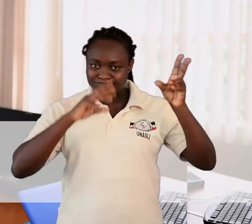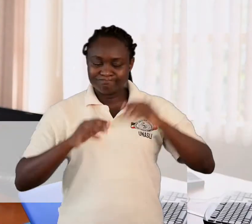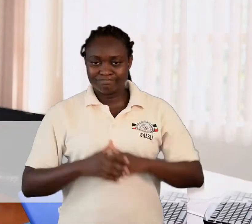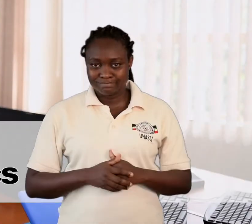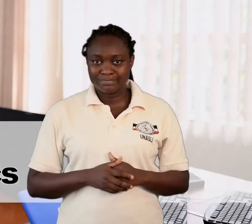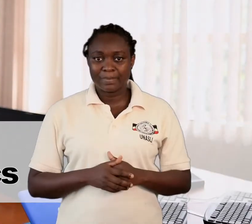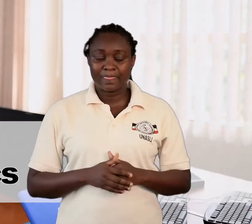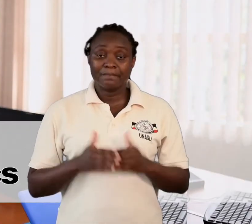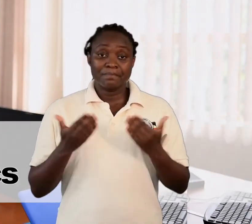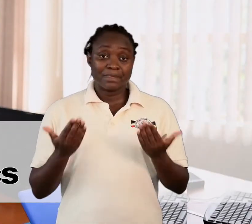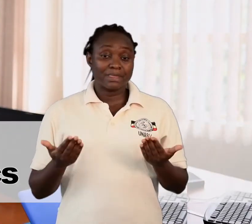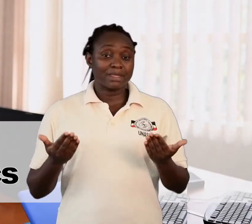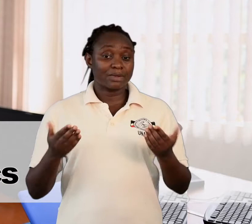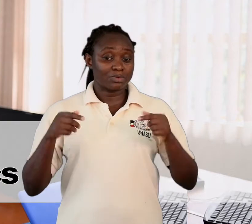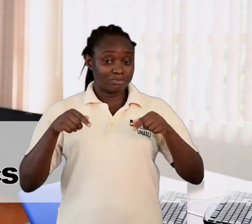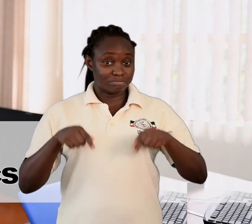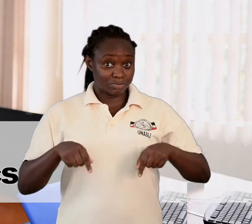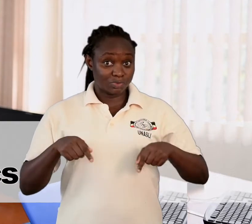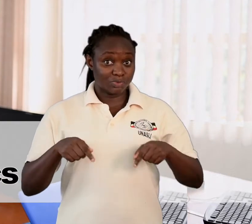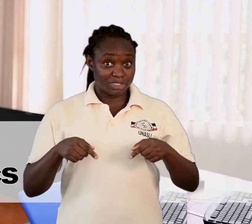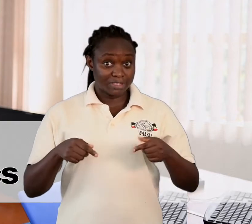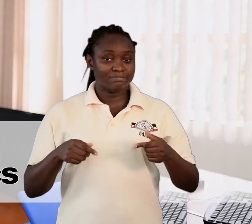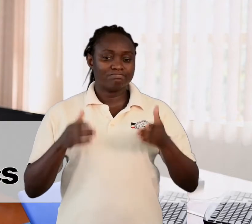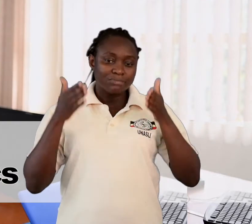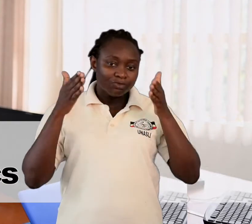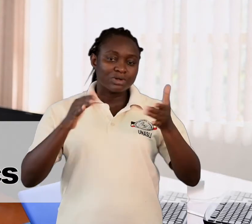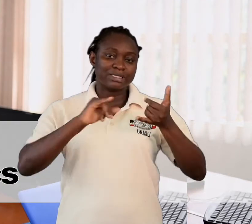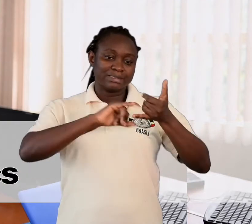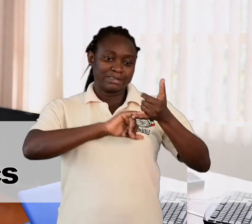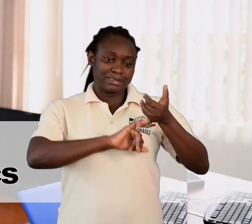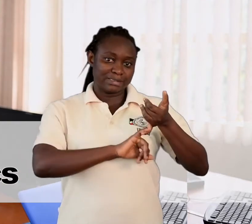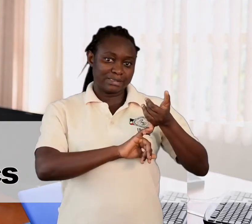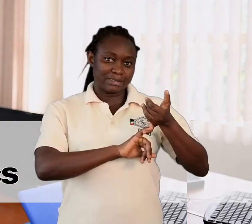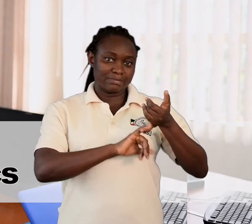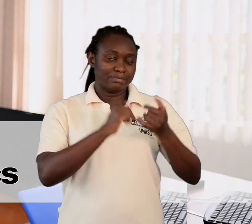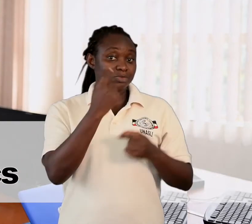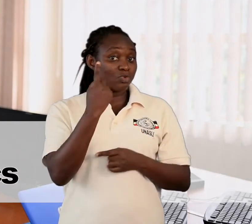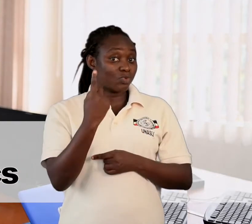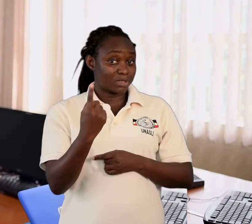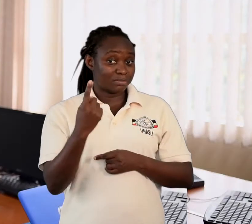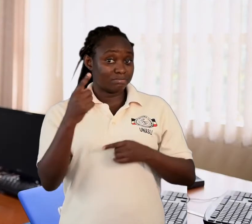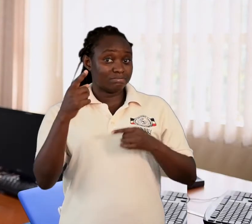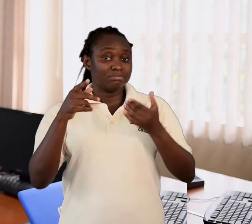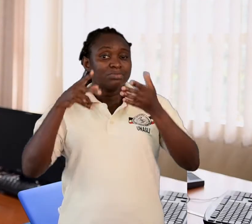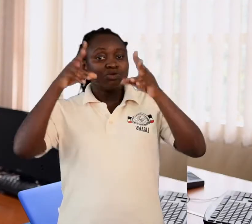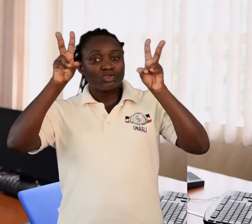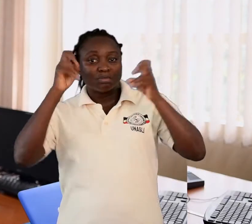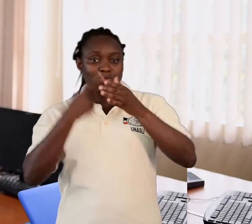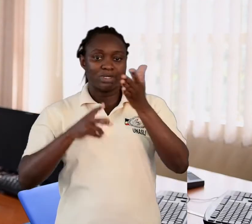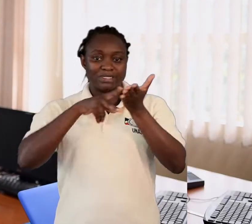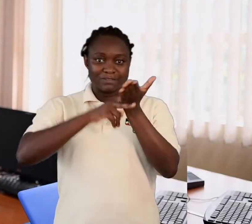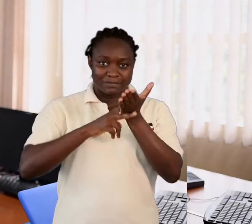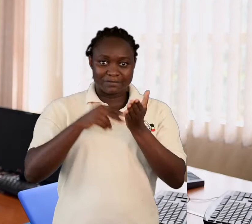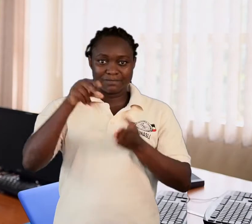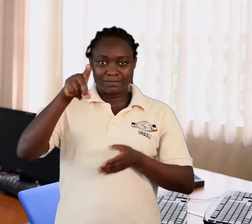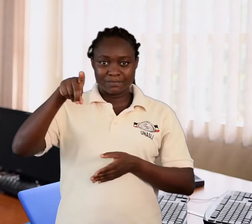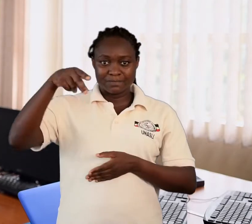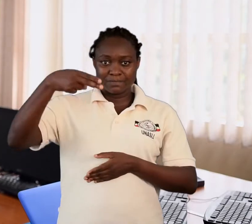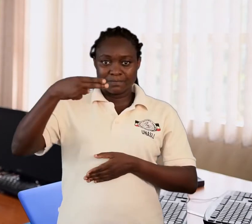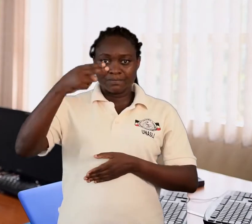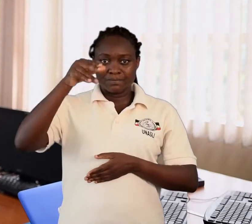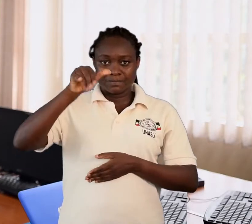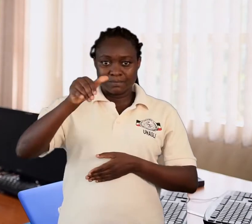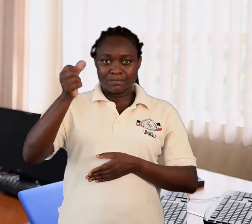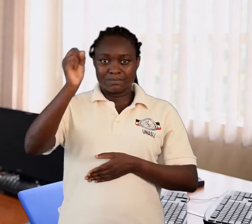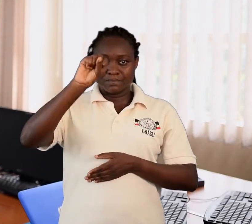This is a Senior 1 physics lesson. I am teacher Ruhanga Bonaventure from